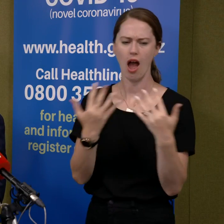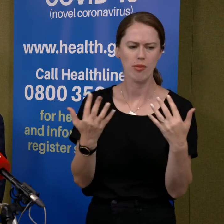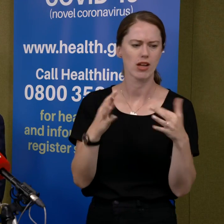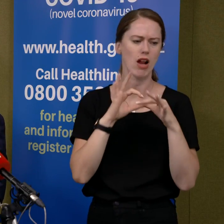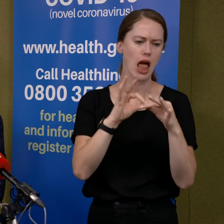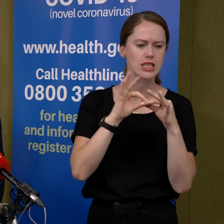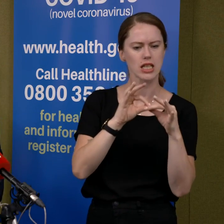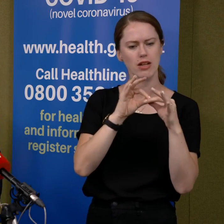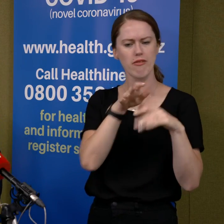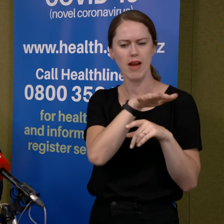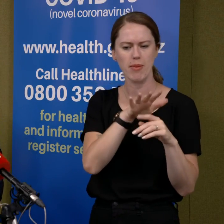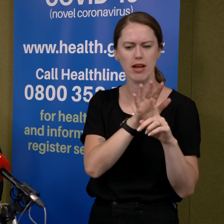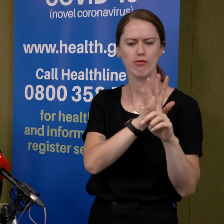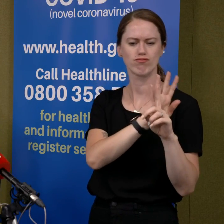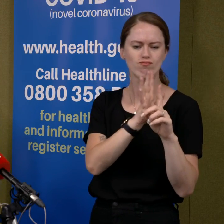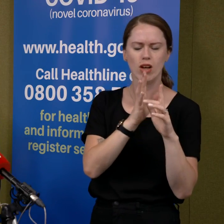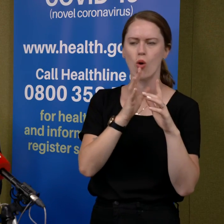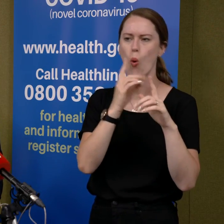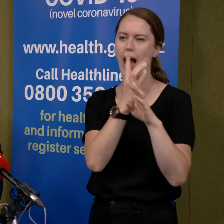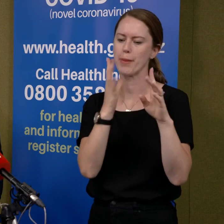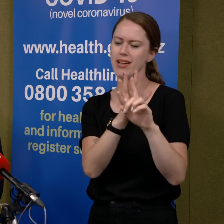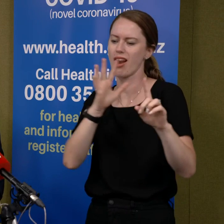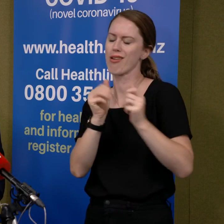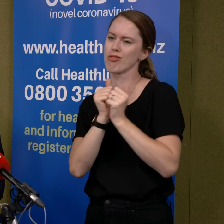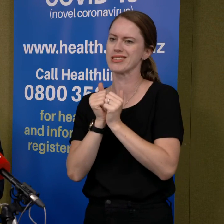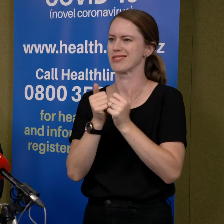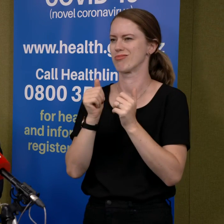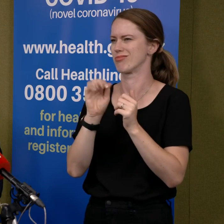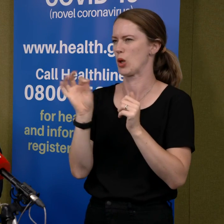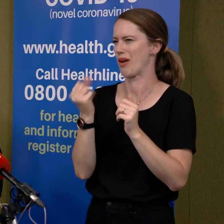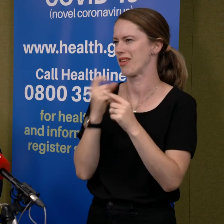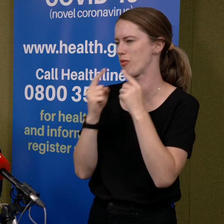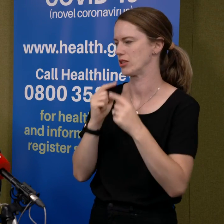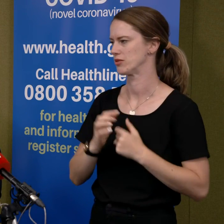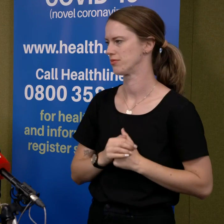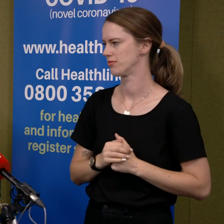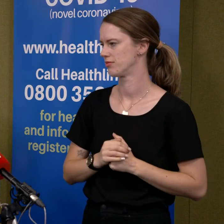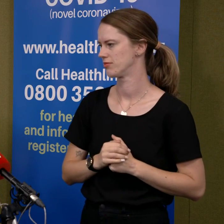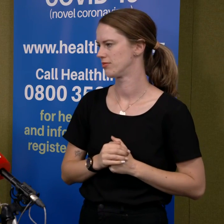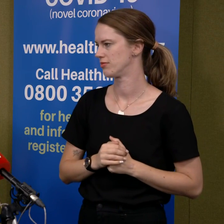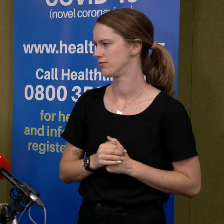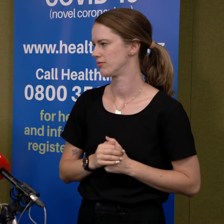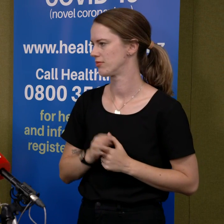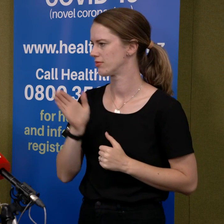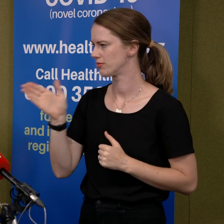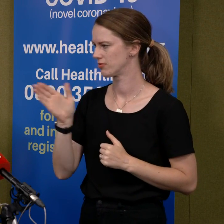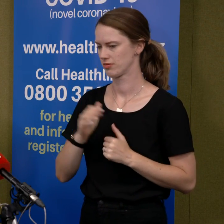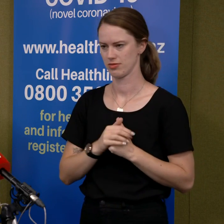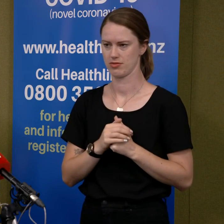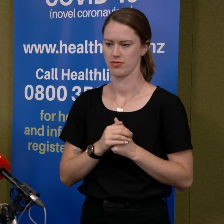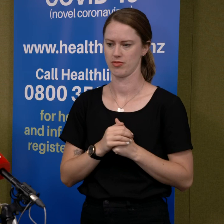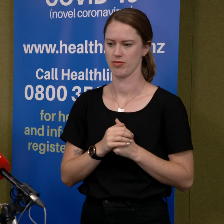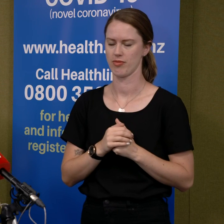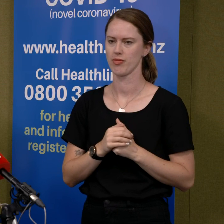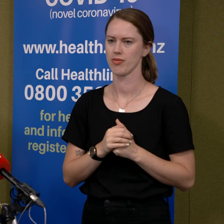are close contacts of confirmed or probable cases. And so you're kind of working